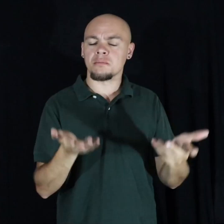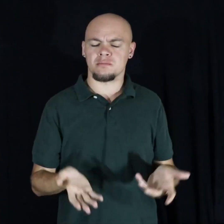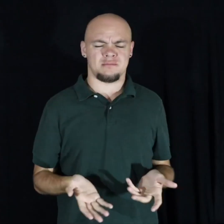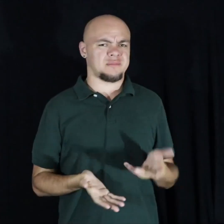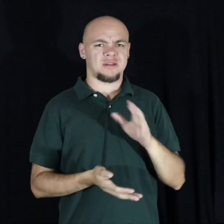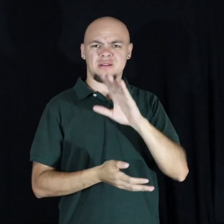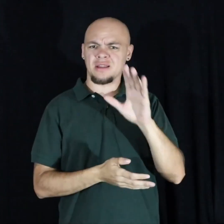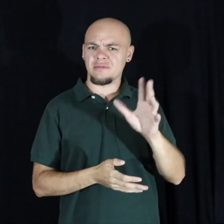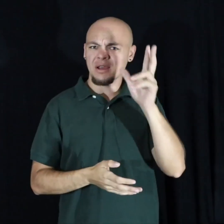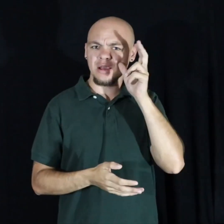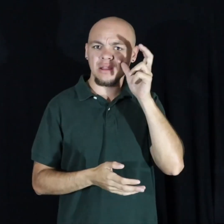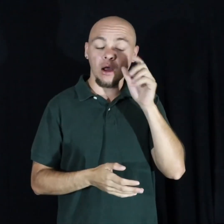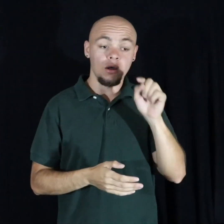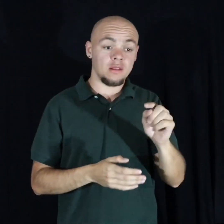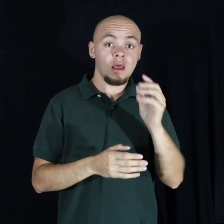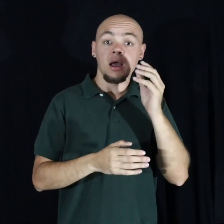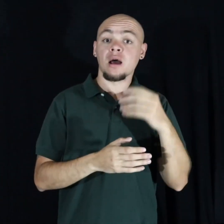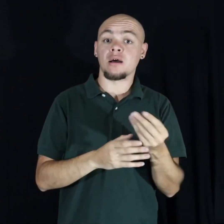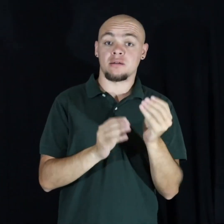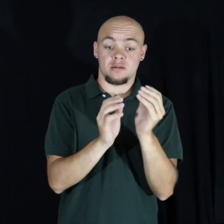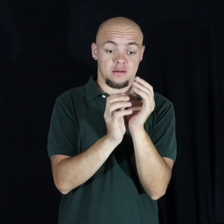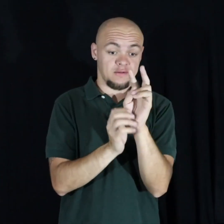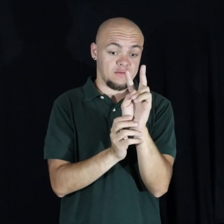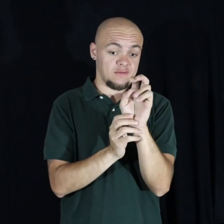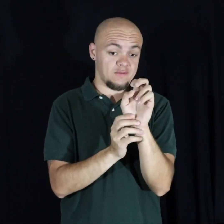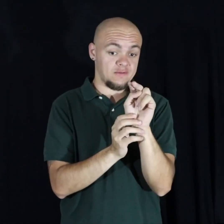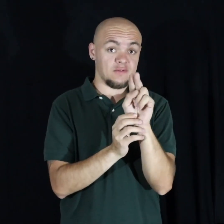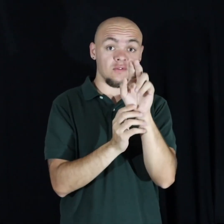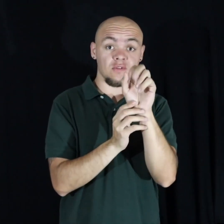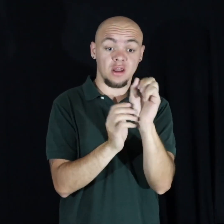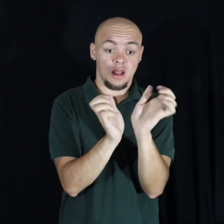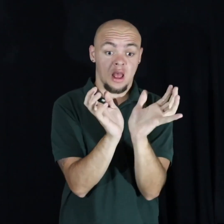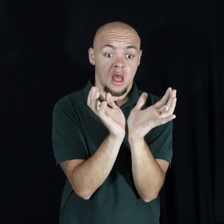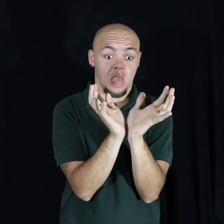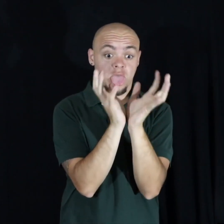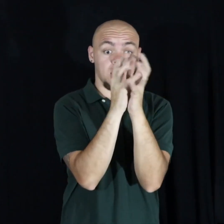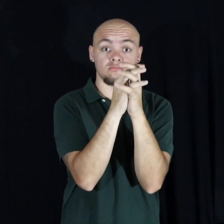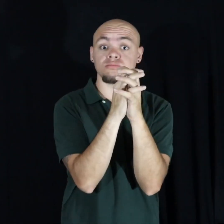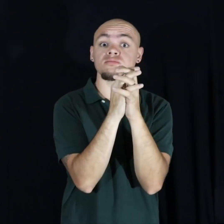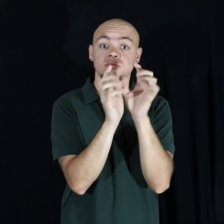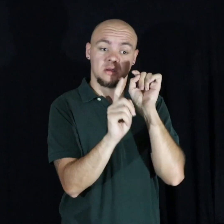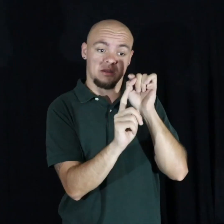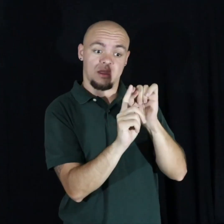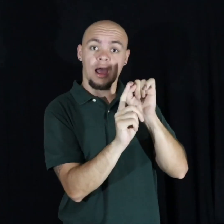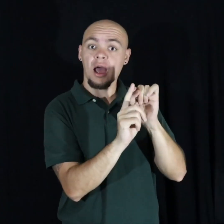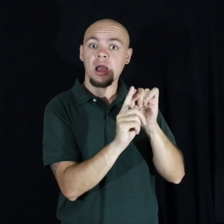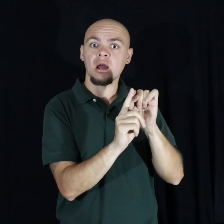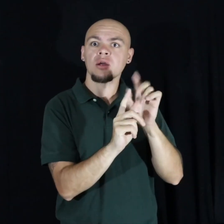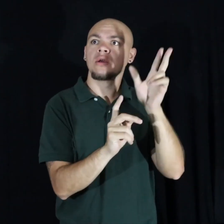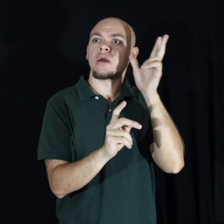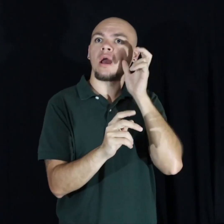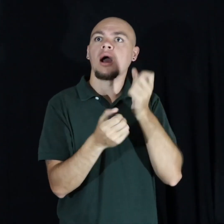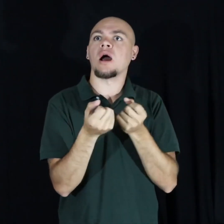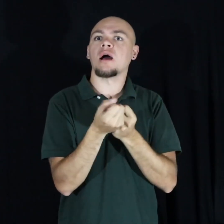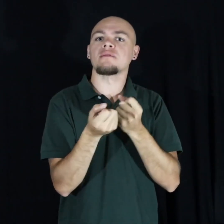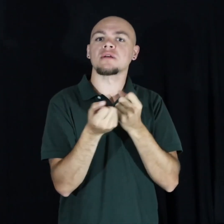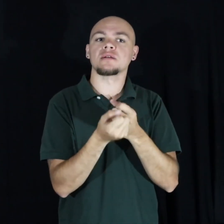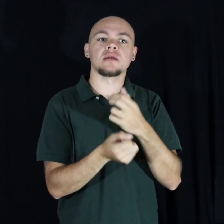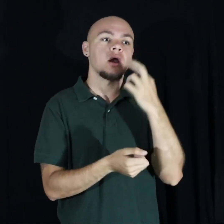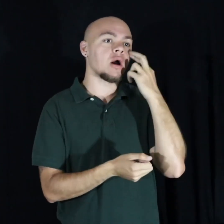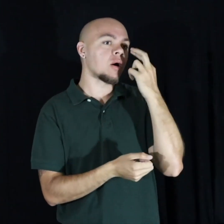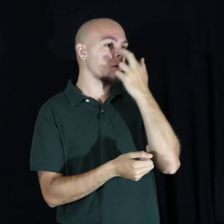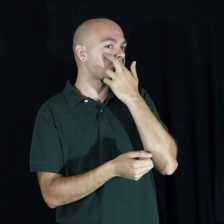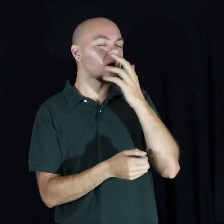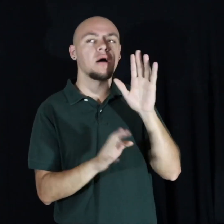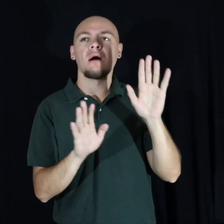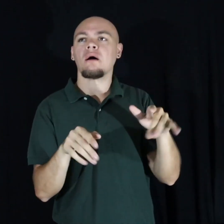the rafflesia flower or the Venus flytrap under the threat of deforestation and global warming, you do not hear an advocacy for roses to no longer